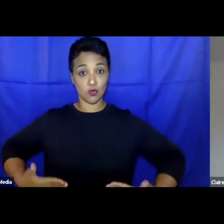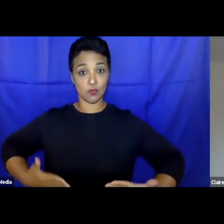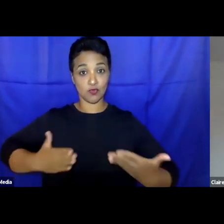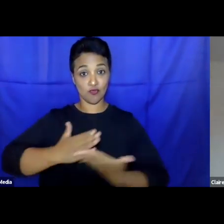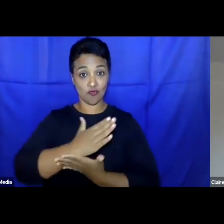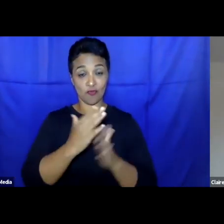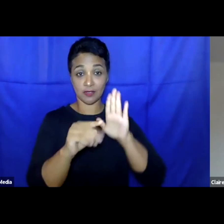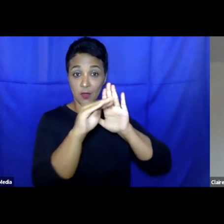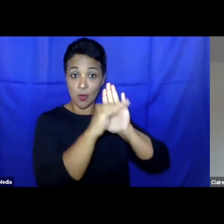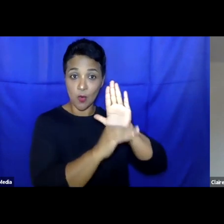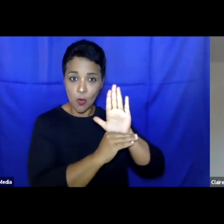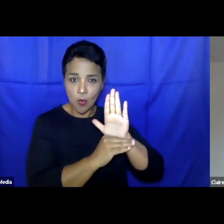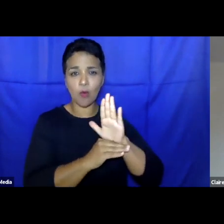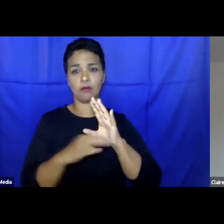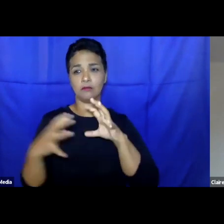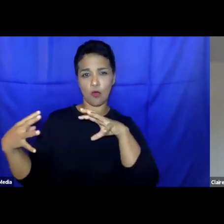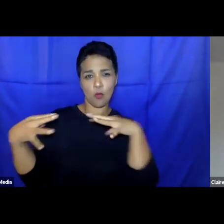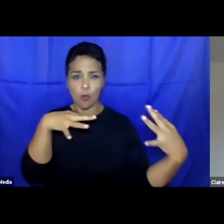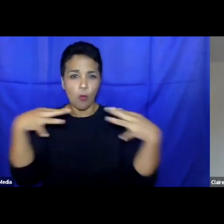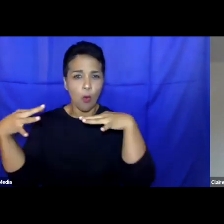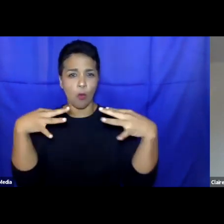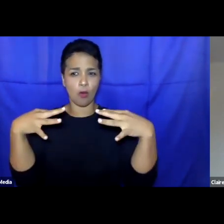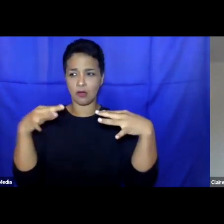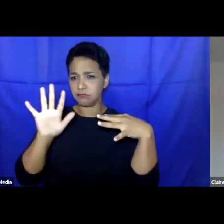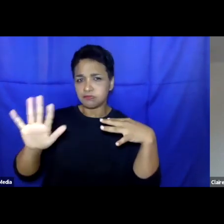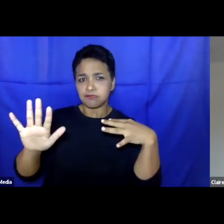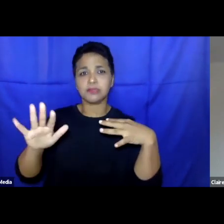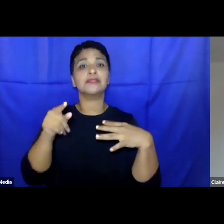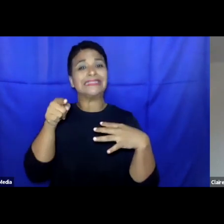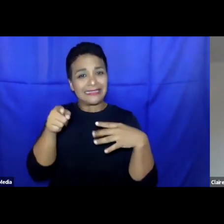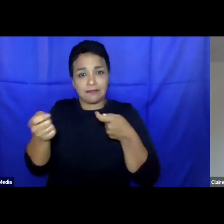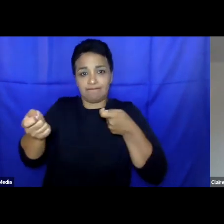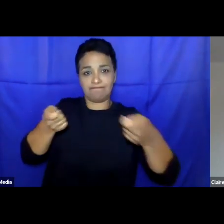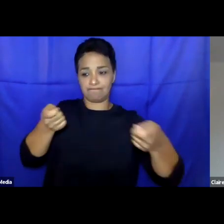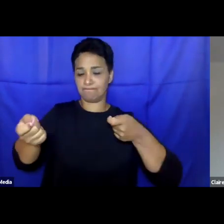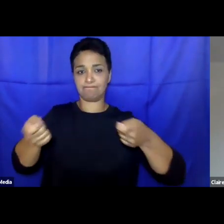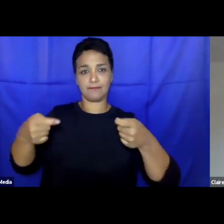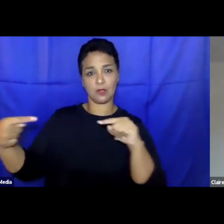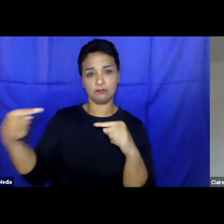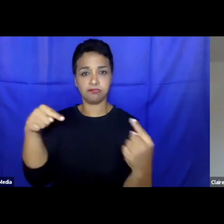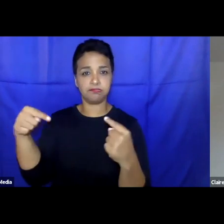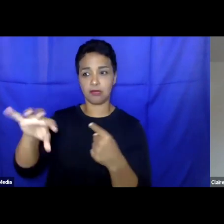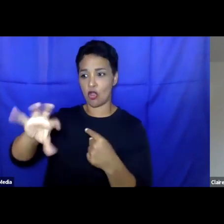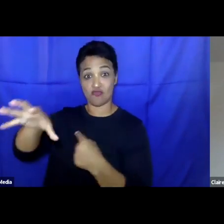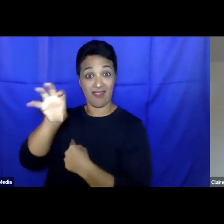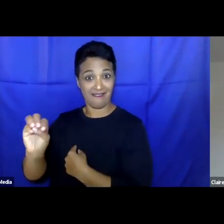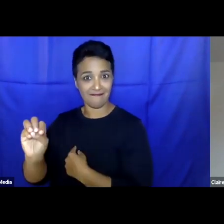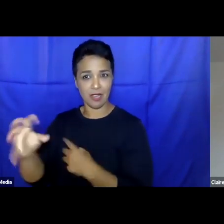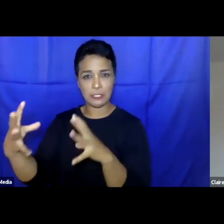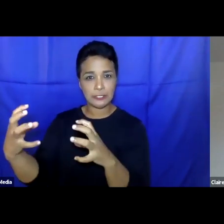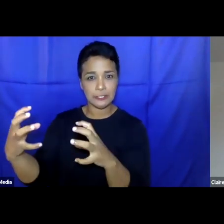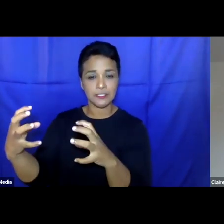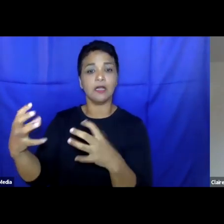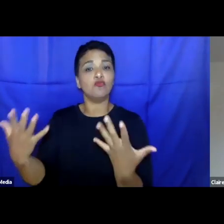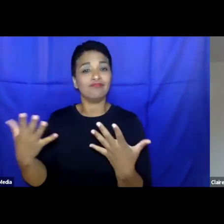the law of armed conflict, the law of war. It's the law that regulates situations of armed conflict. But this means it's only applicable in the